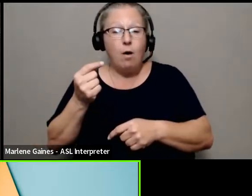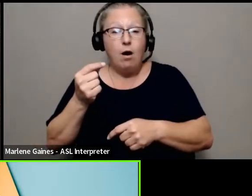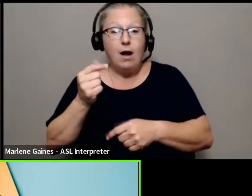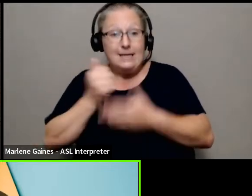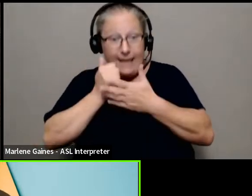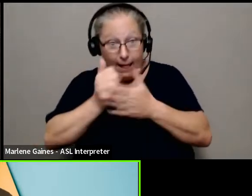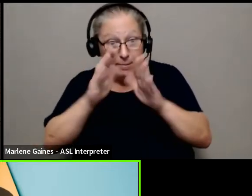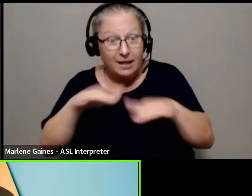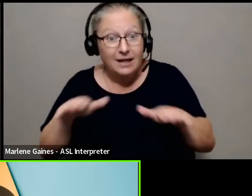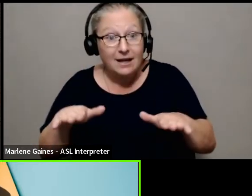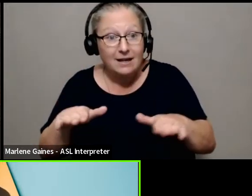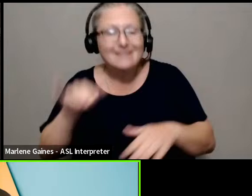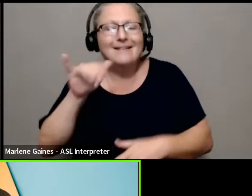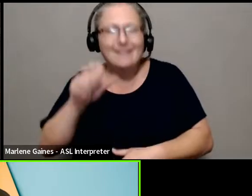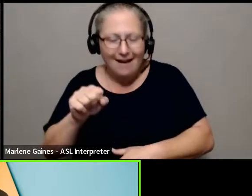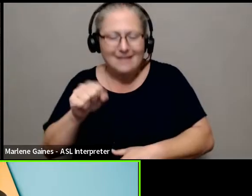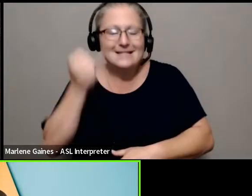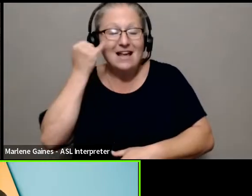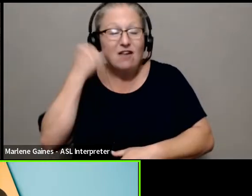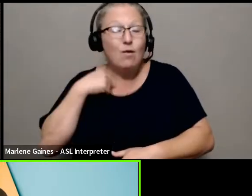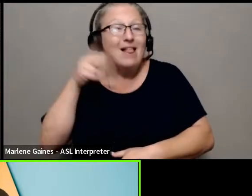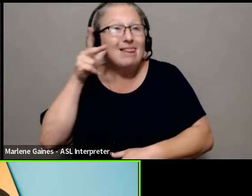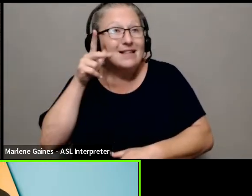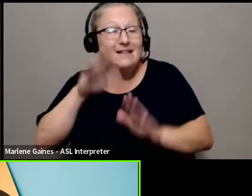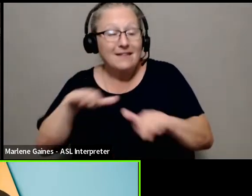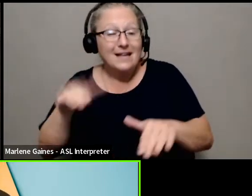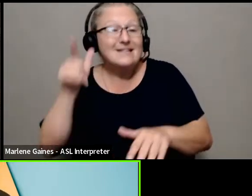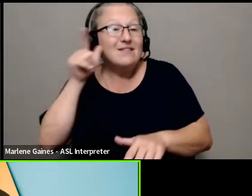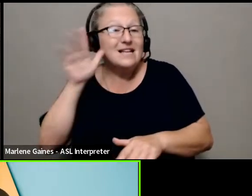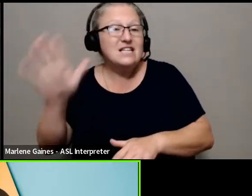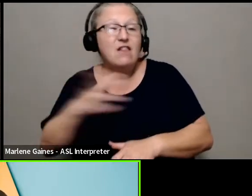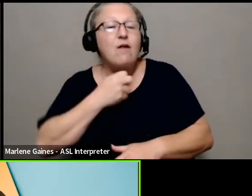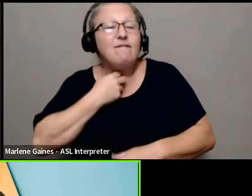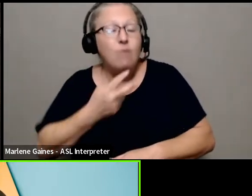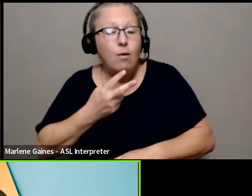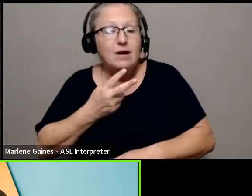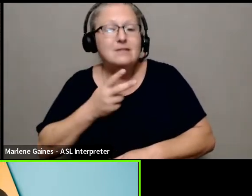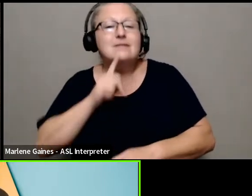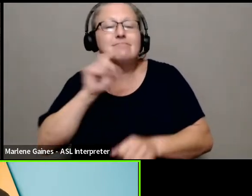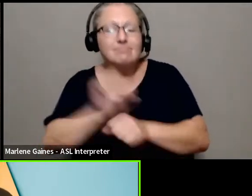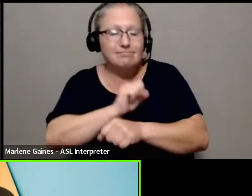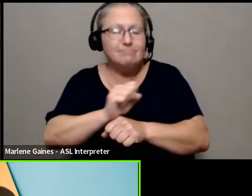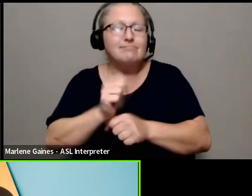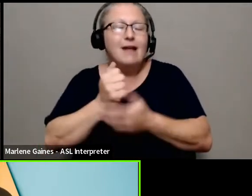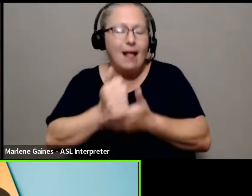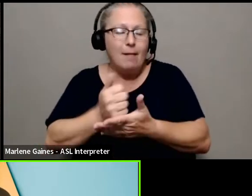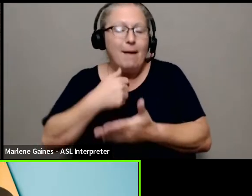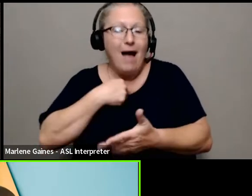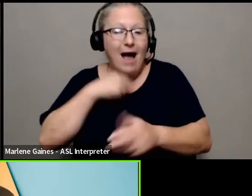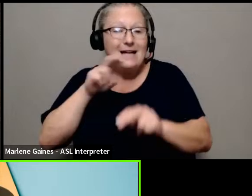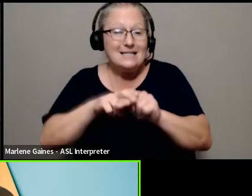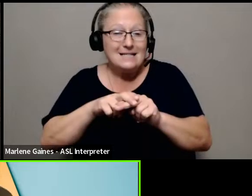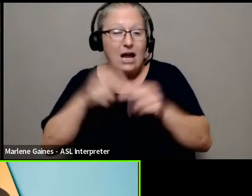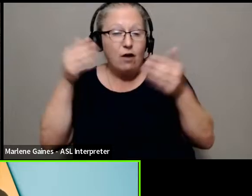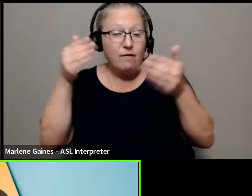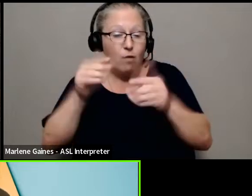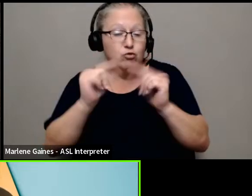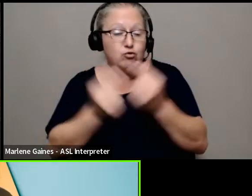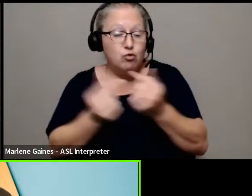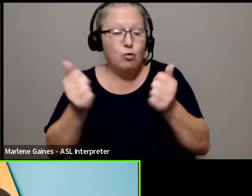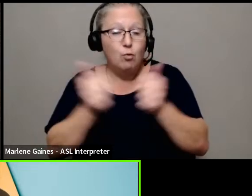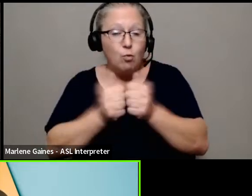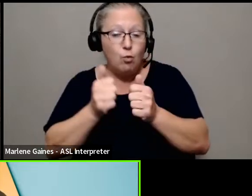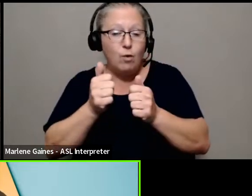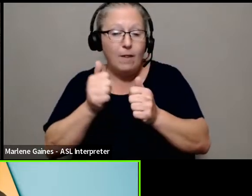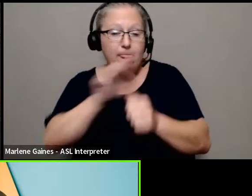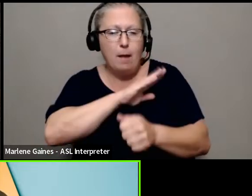helping kids? And yes, it is. If we listen to the kids, if you listen to their voices, it absolutely is. I sat in a focus group with